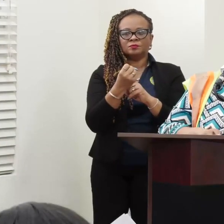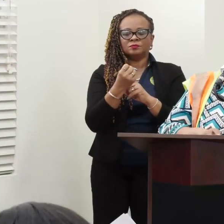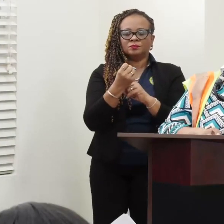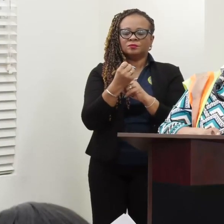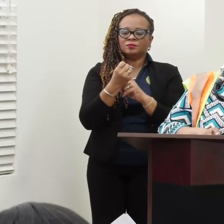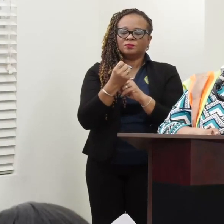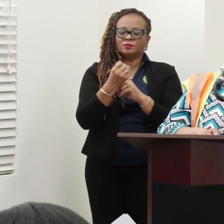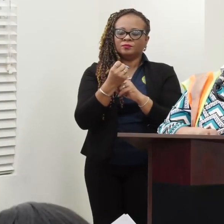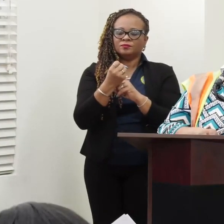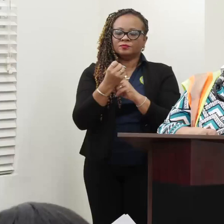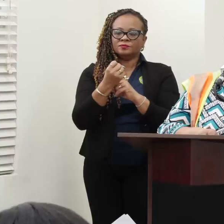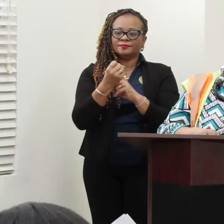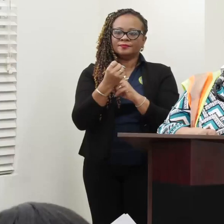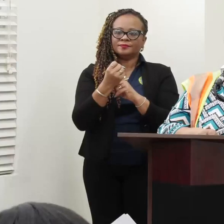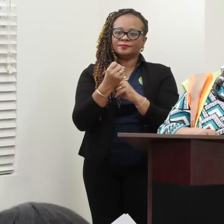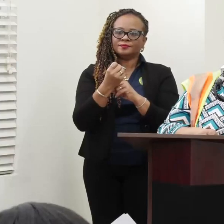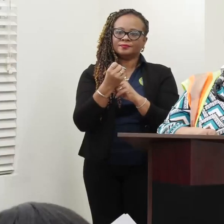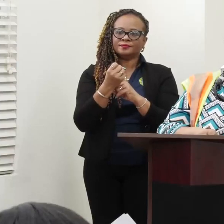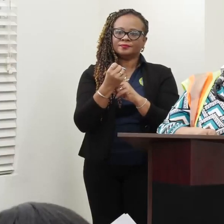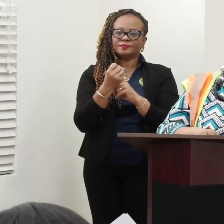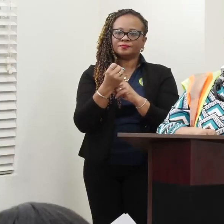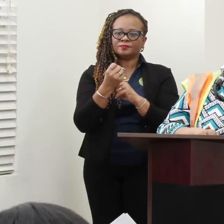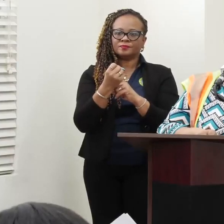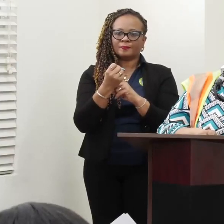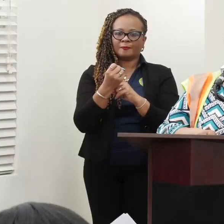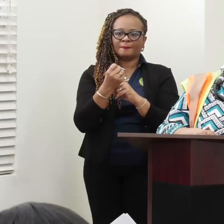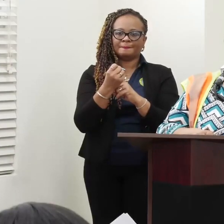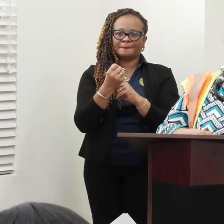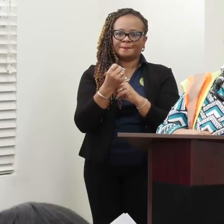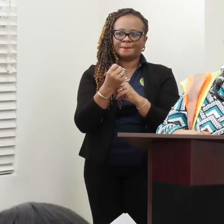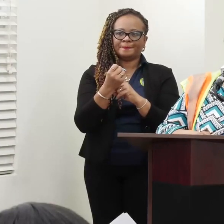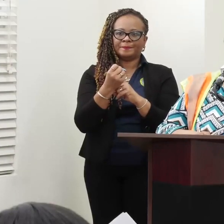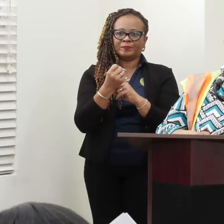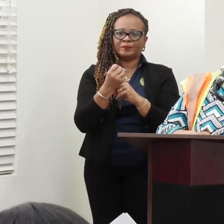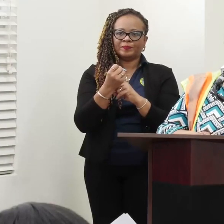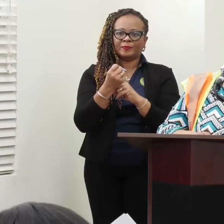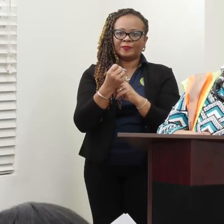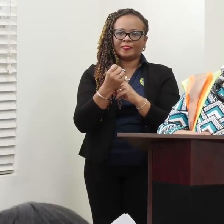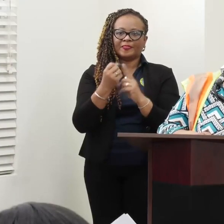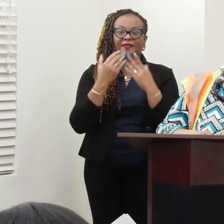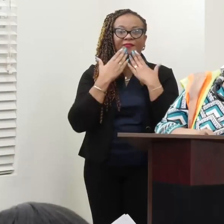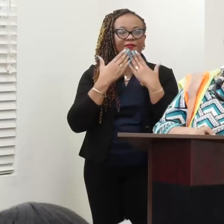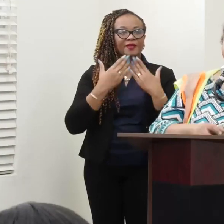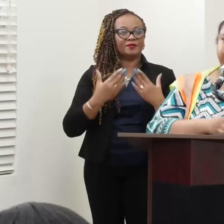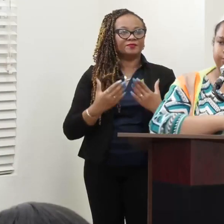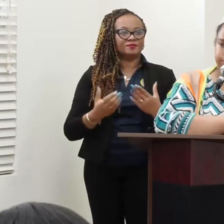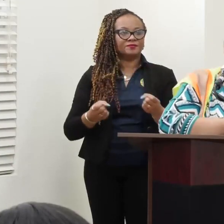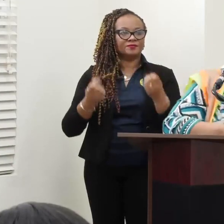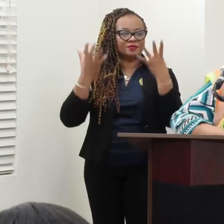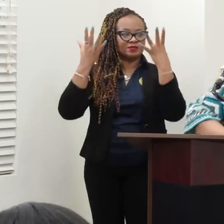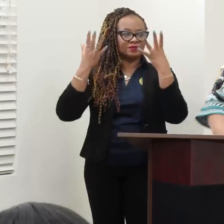regardé situation là, qui a pas passé qu'on y a. Thank you very much.